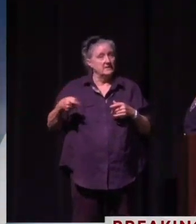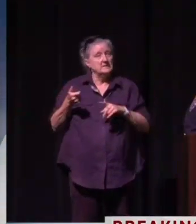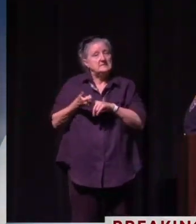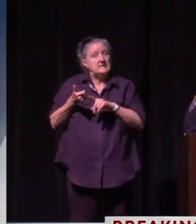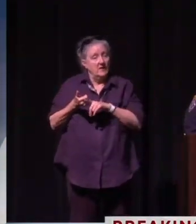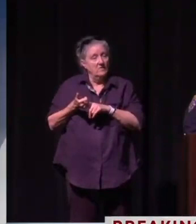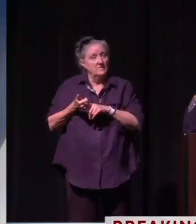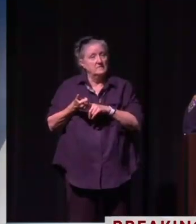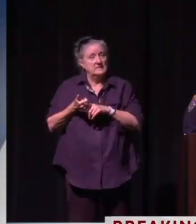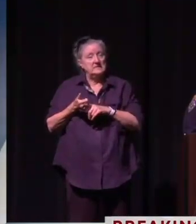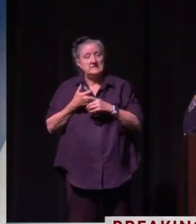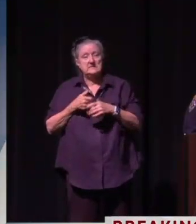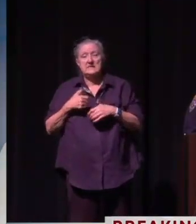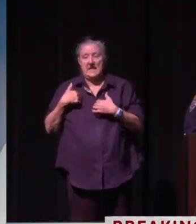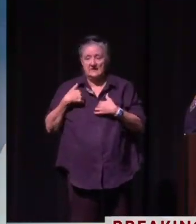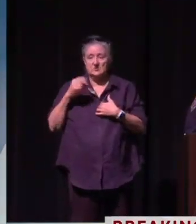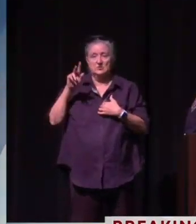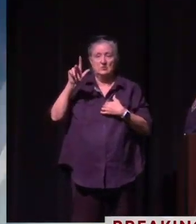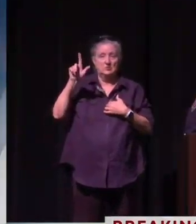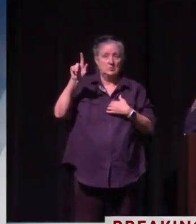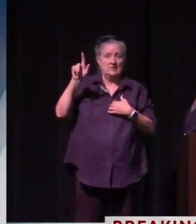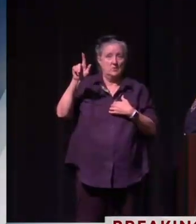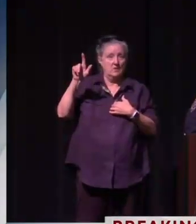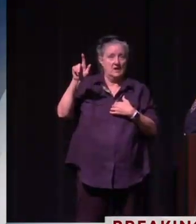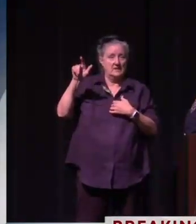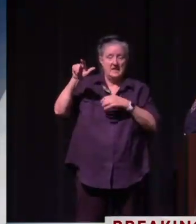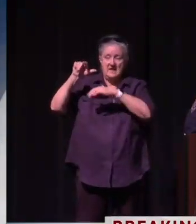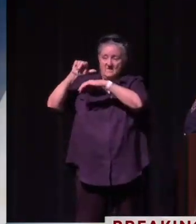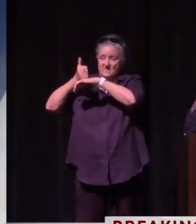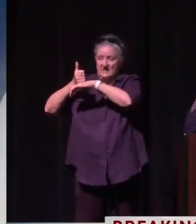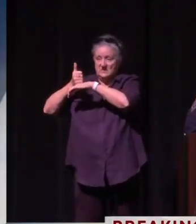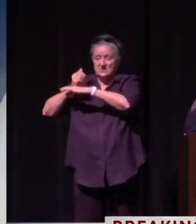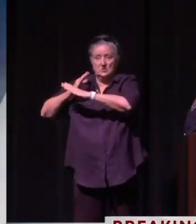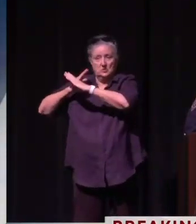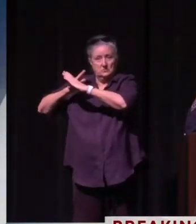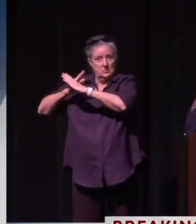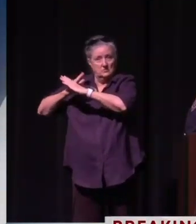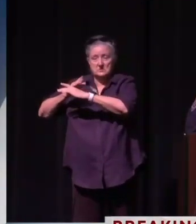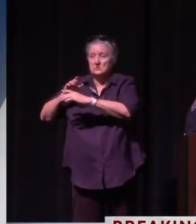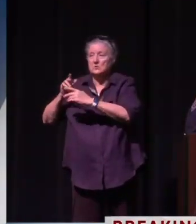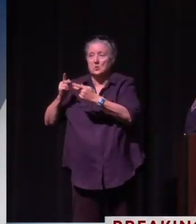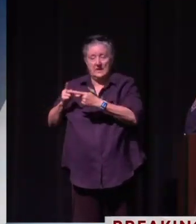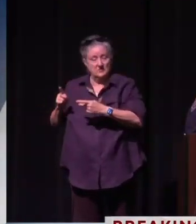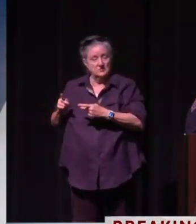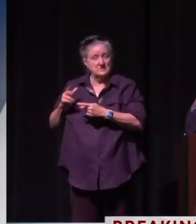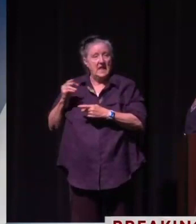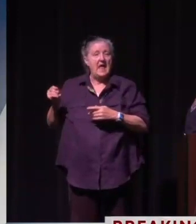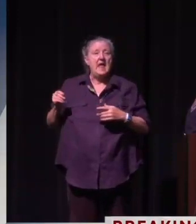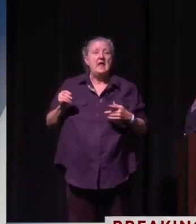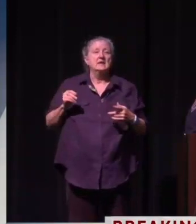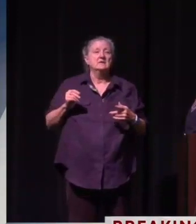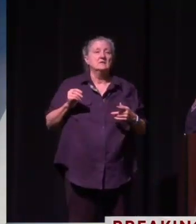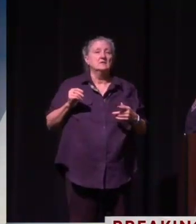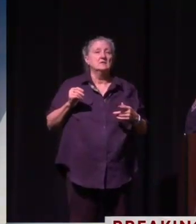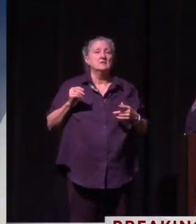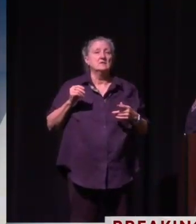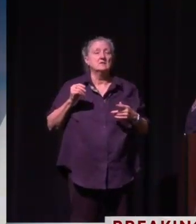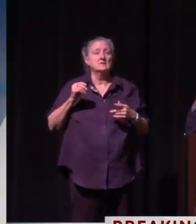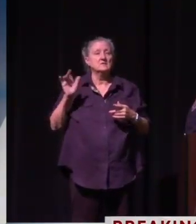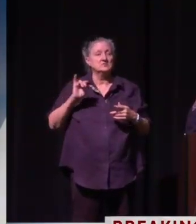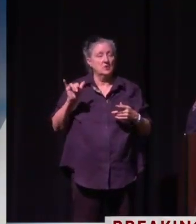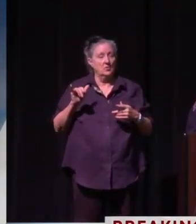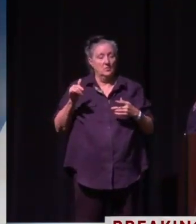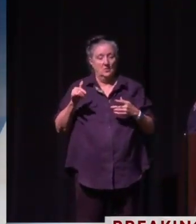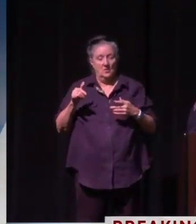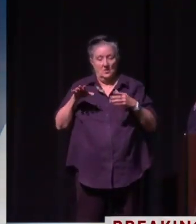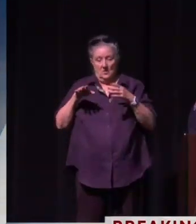currently manning 21 fixed post locations. We are also